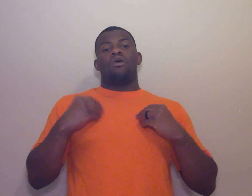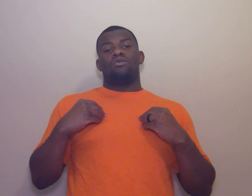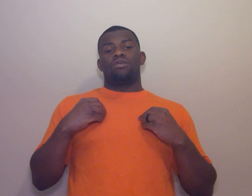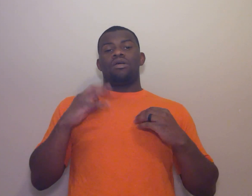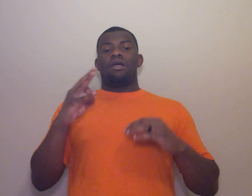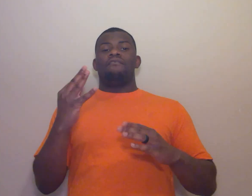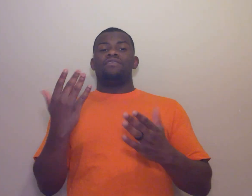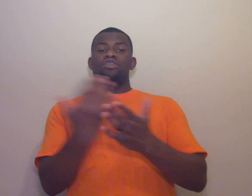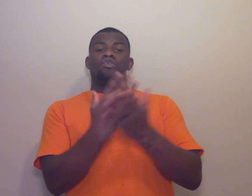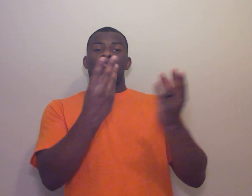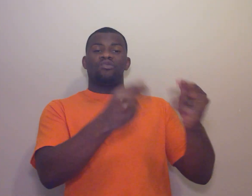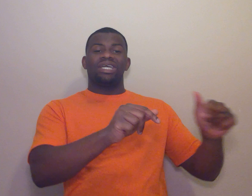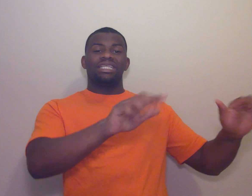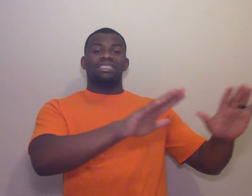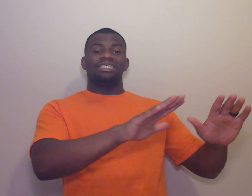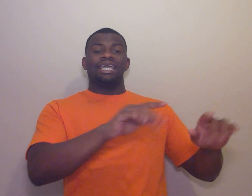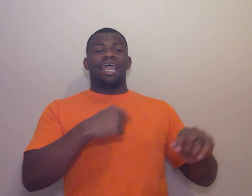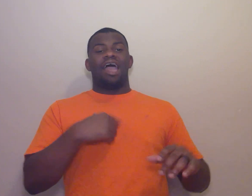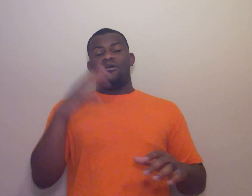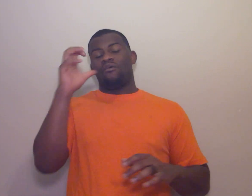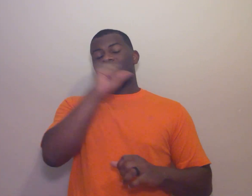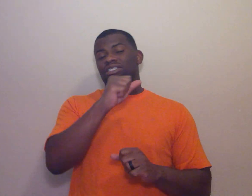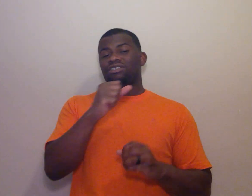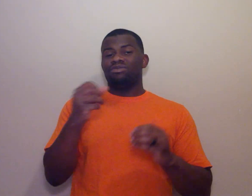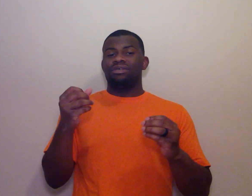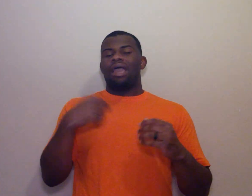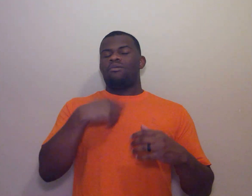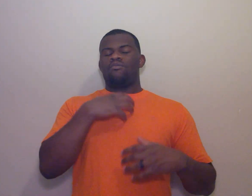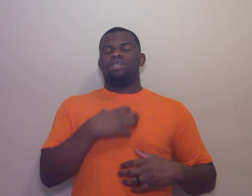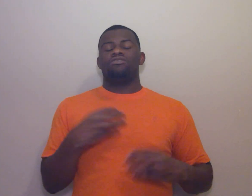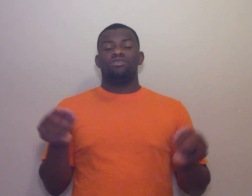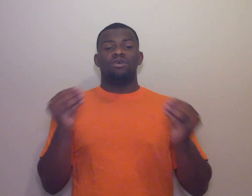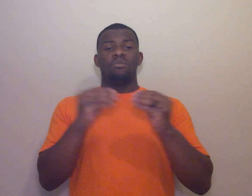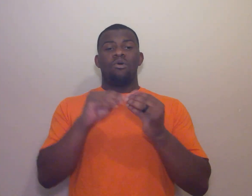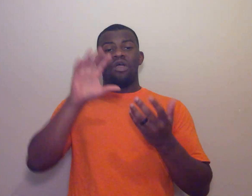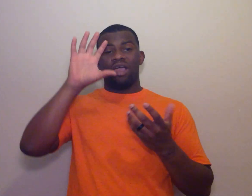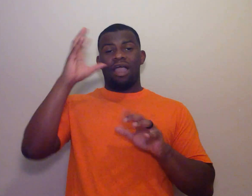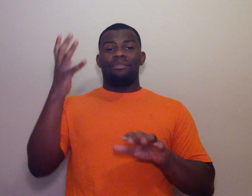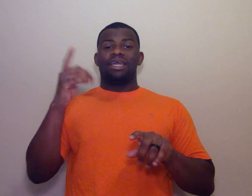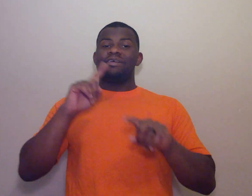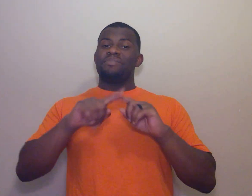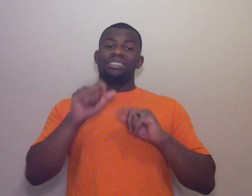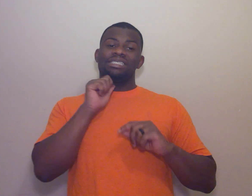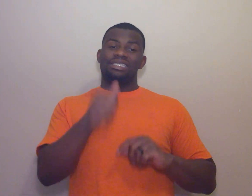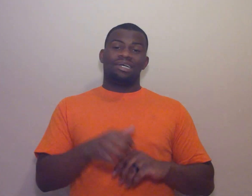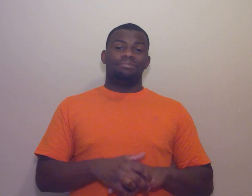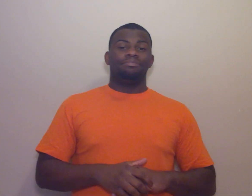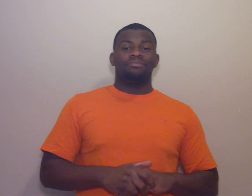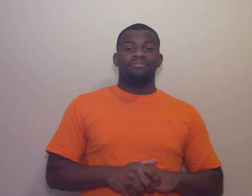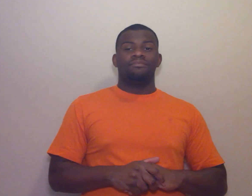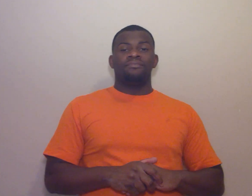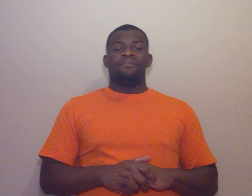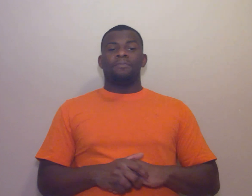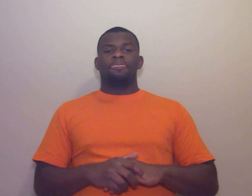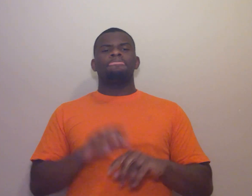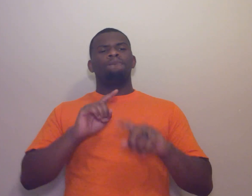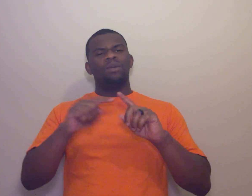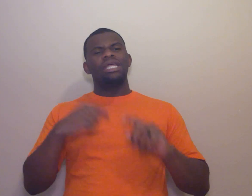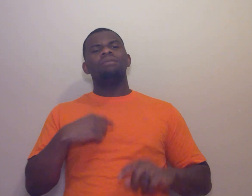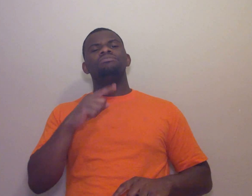complicated, but you know, it's really not. There are some nuances and some little fine details, but I'm sure you really kind of got the picture